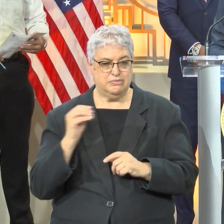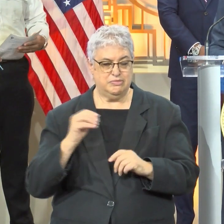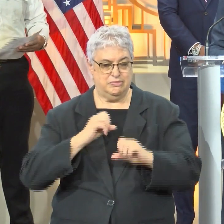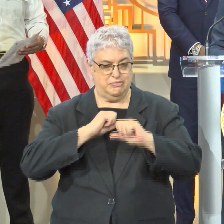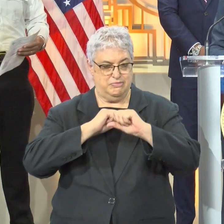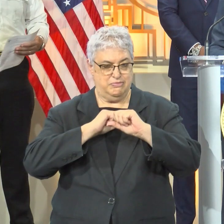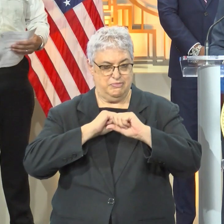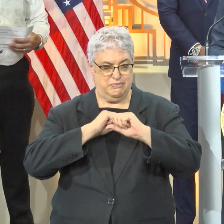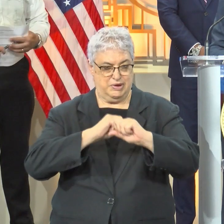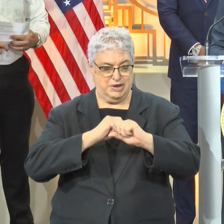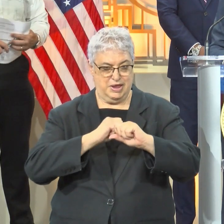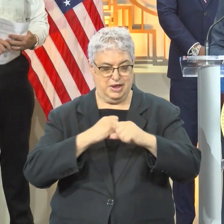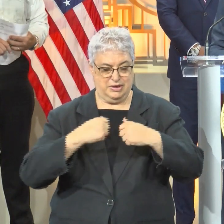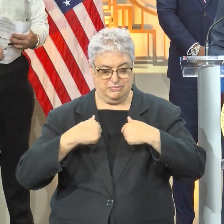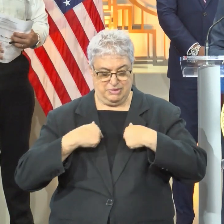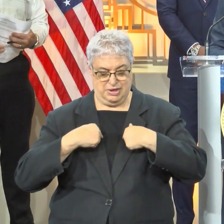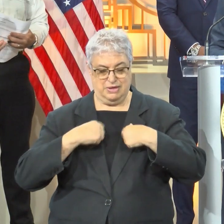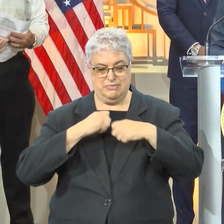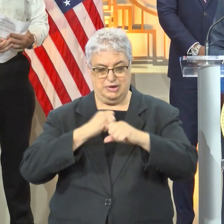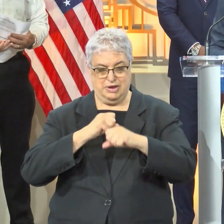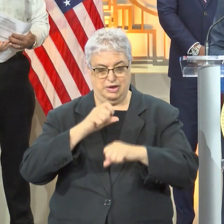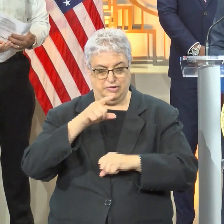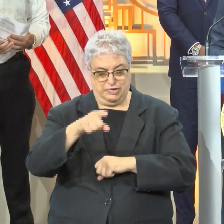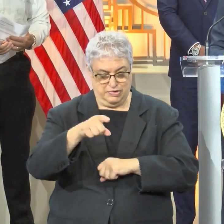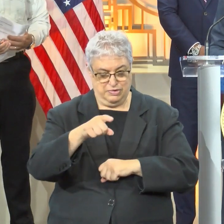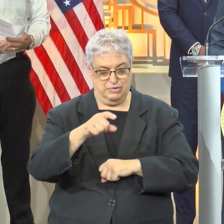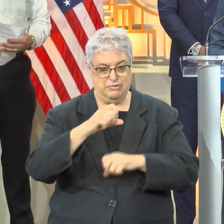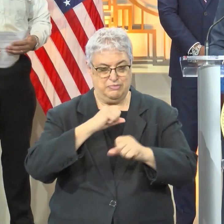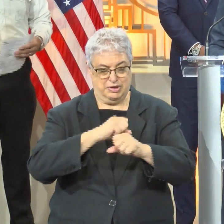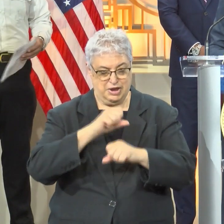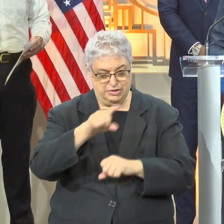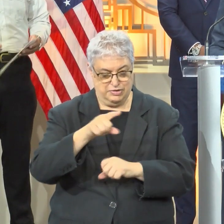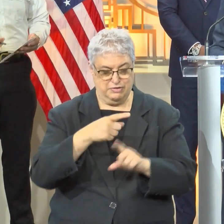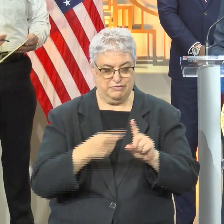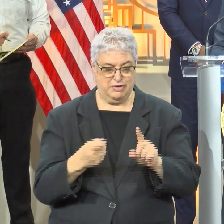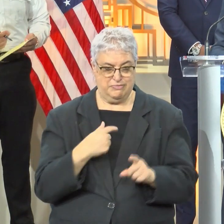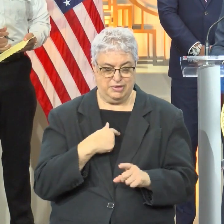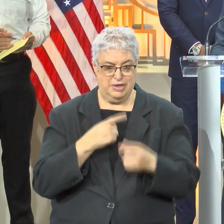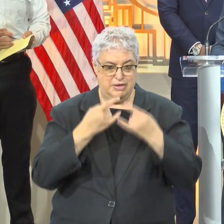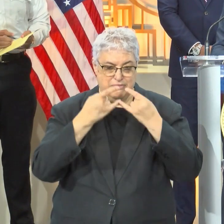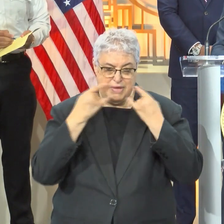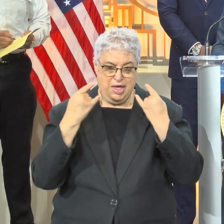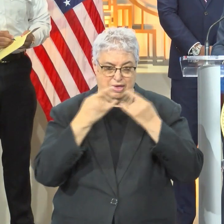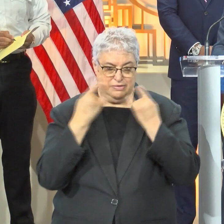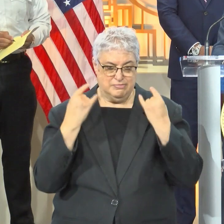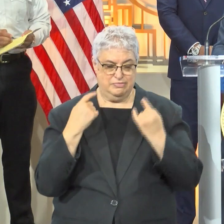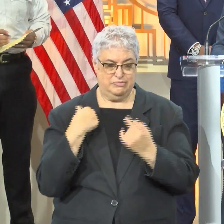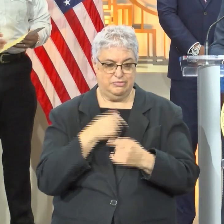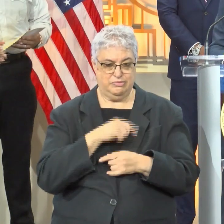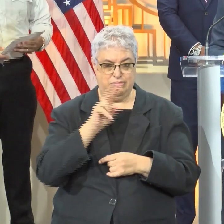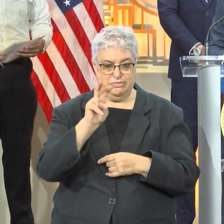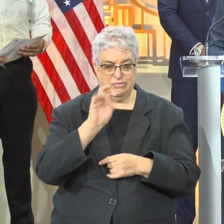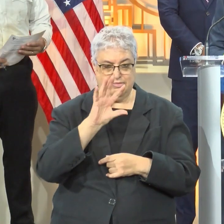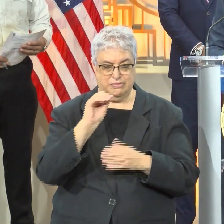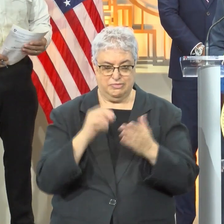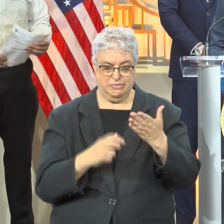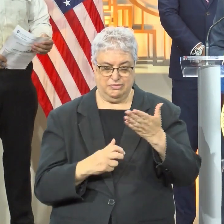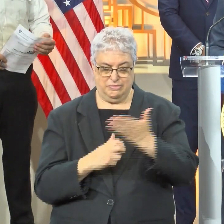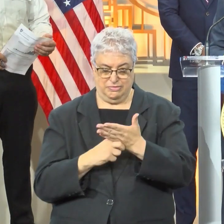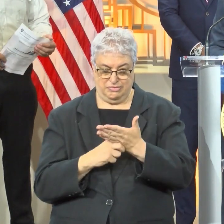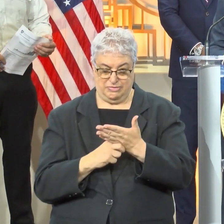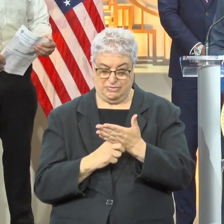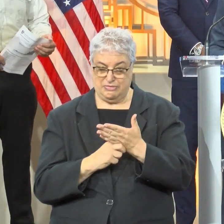protect them from you as well. So please mask up. And then again, we don't want anybody to get a $250 ticket.